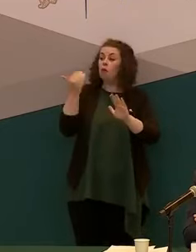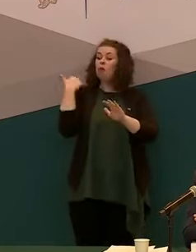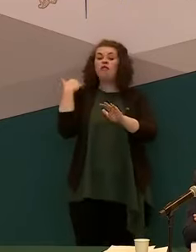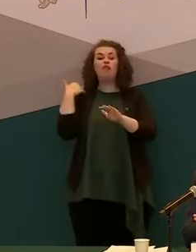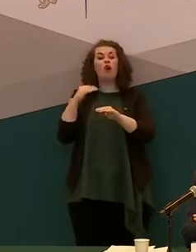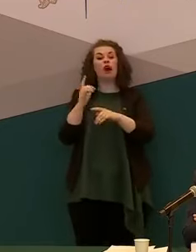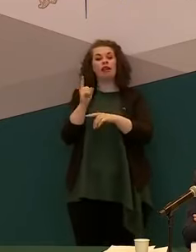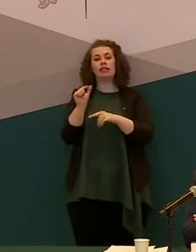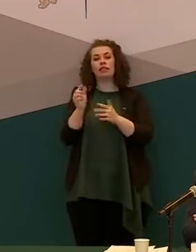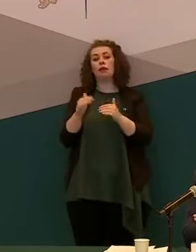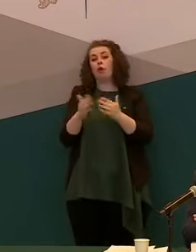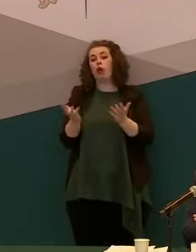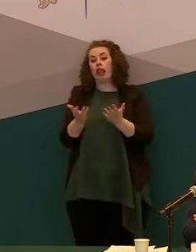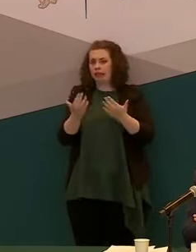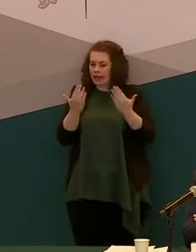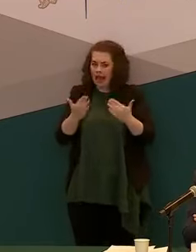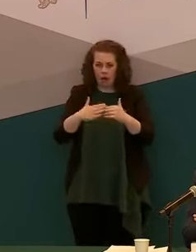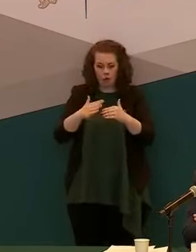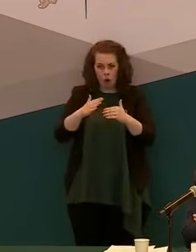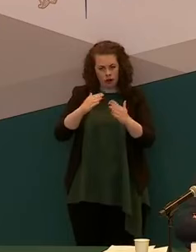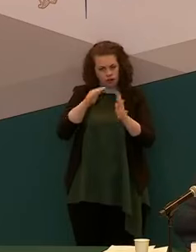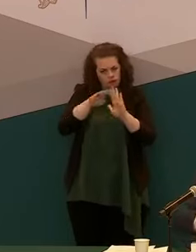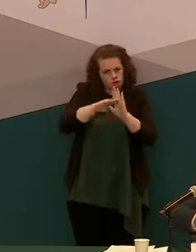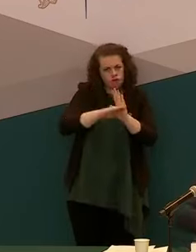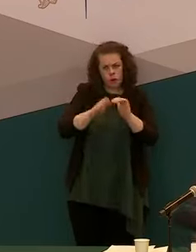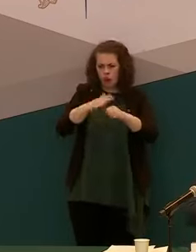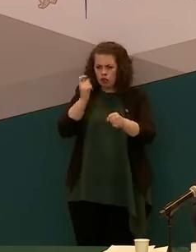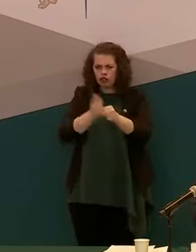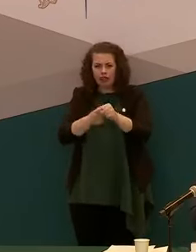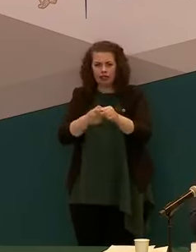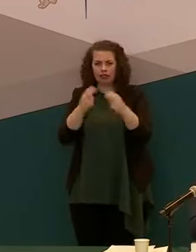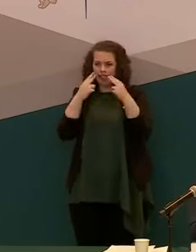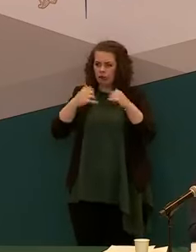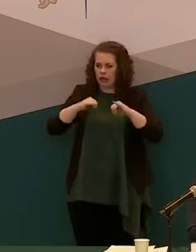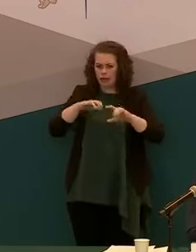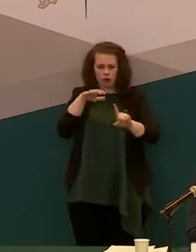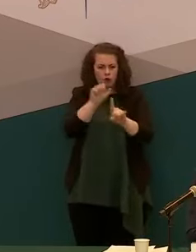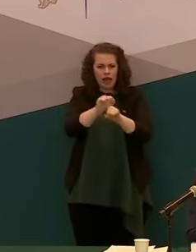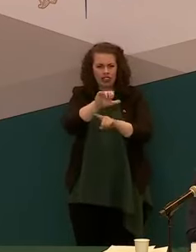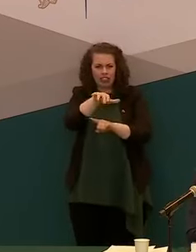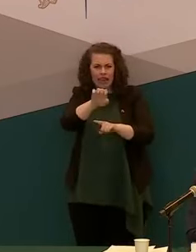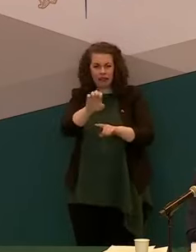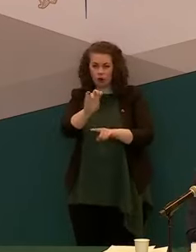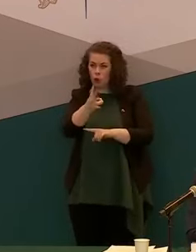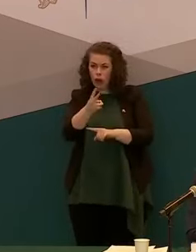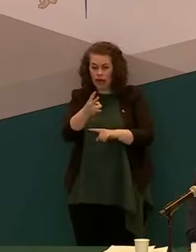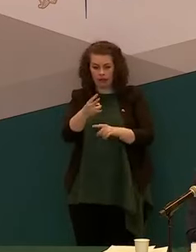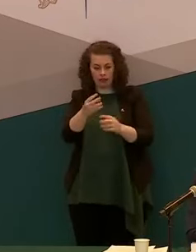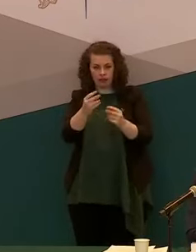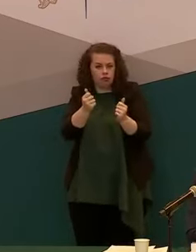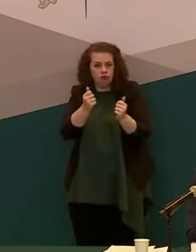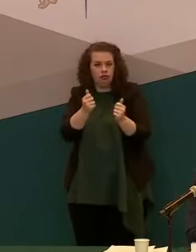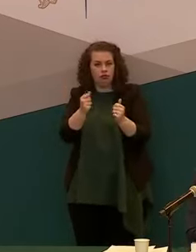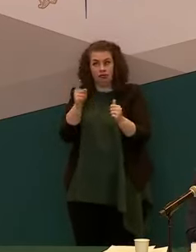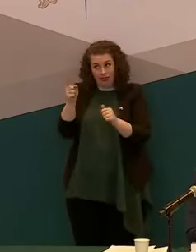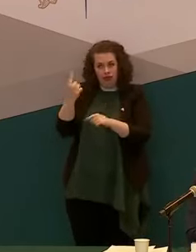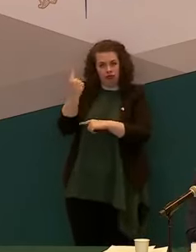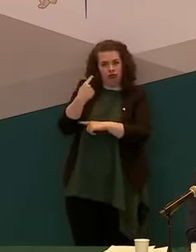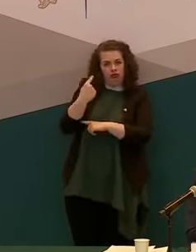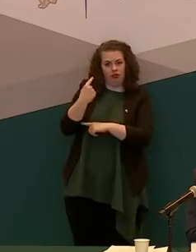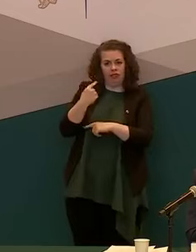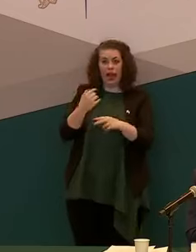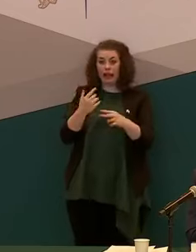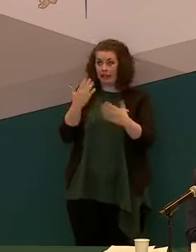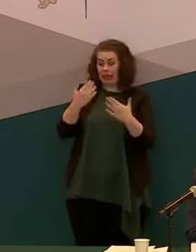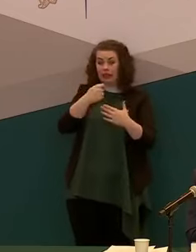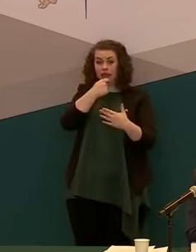The turnaround times that we need to see in terms of being able to identify cases and report those back to the individuals who are infected, 24 hours